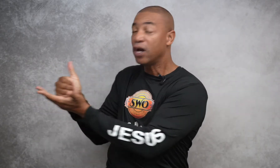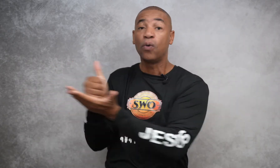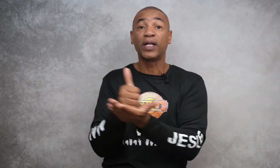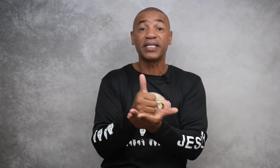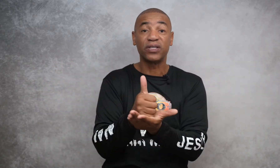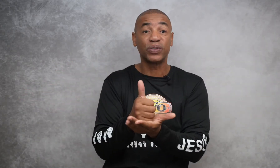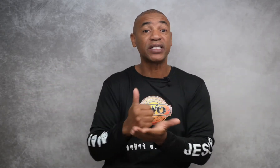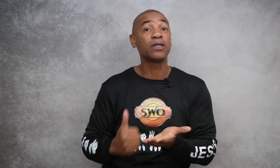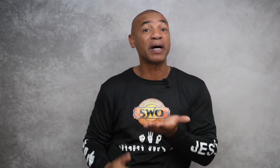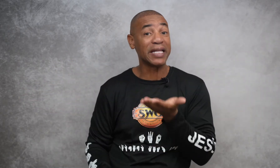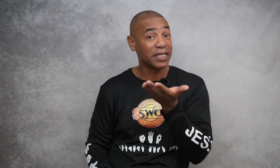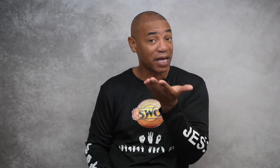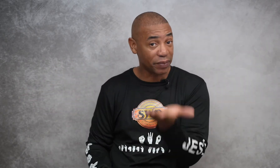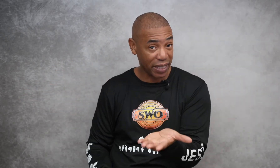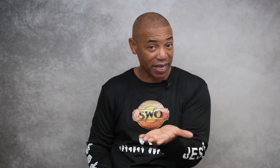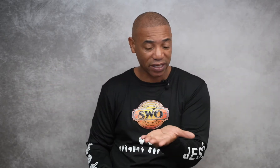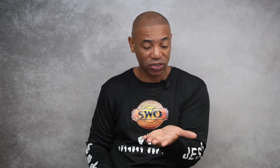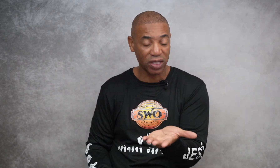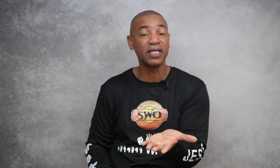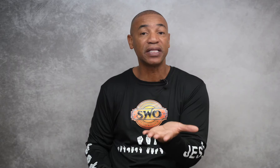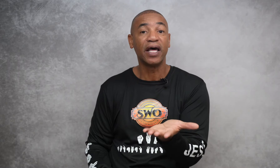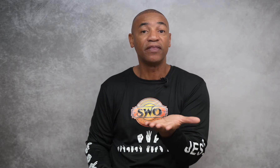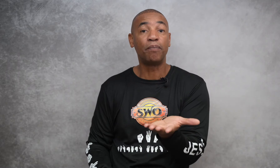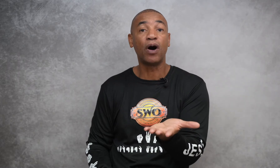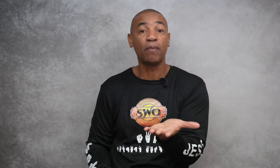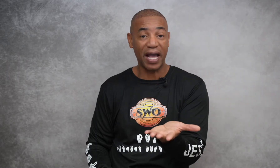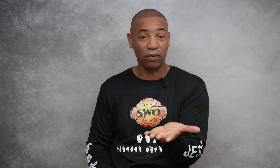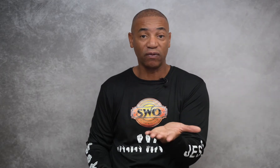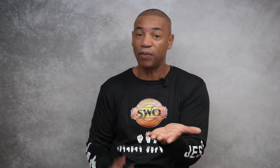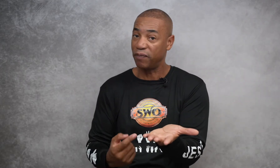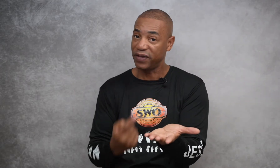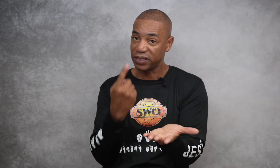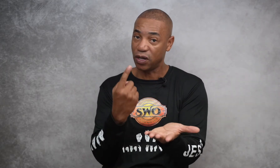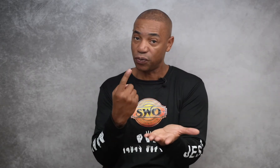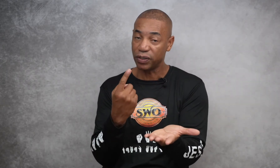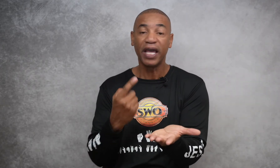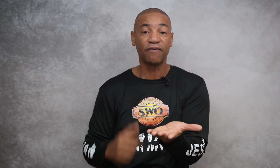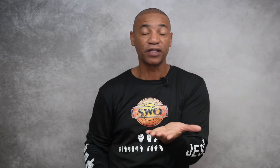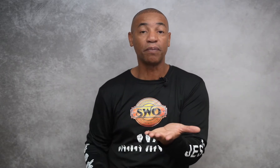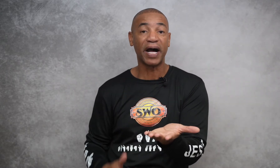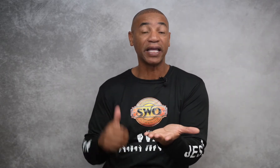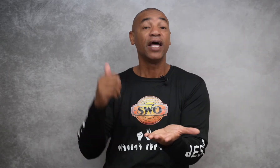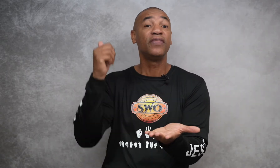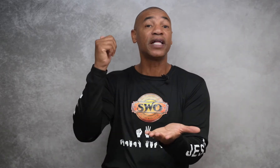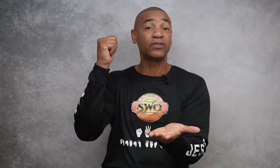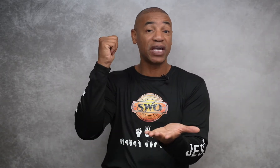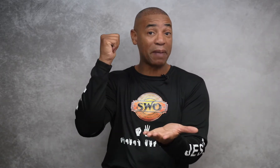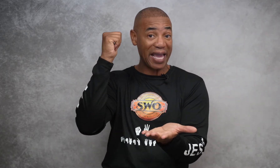what I did was I took my non-dominant hand, extended the palm out, palm facing upward in front of the body. Then I'll take my A